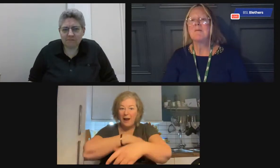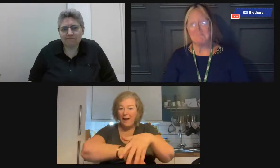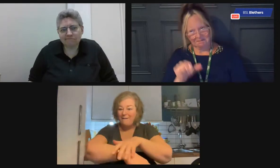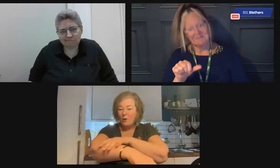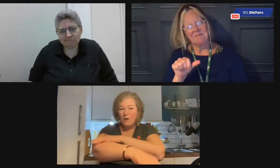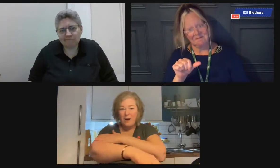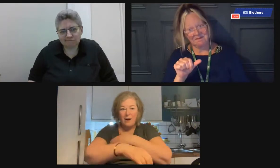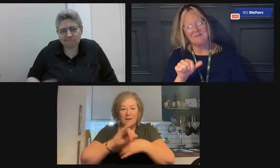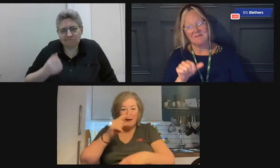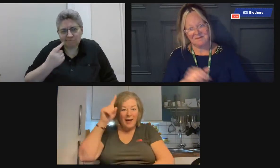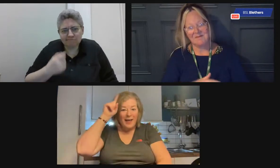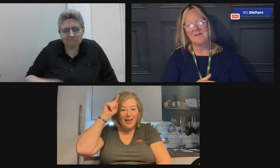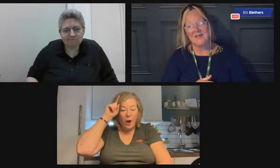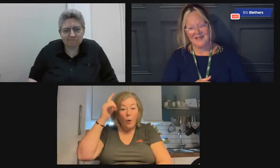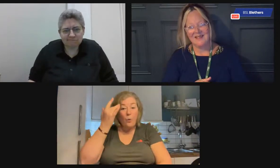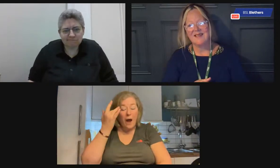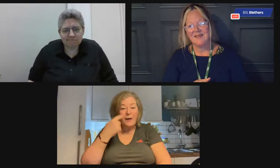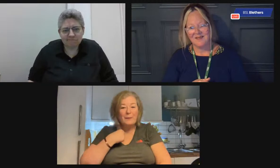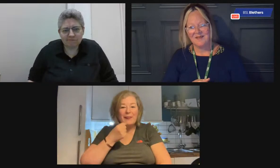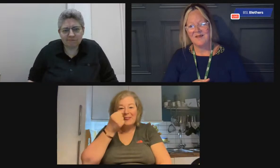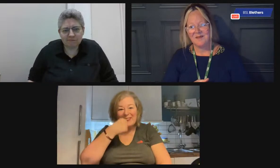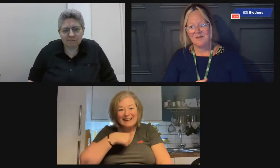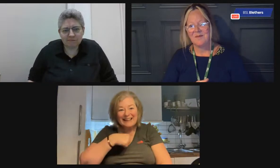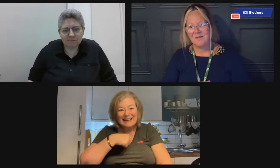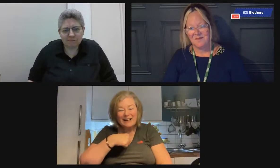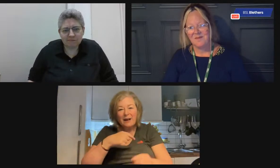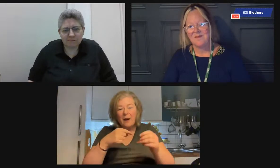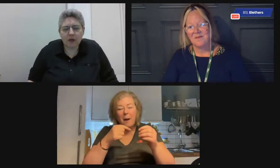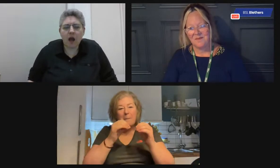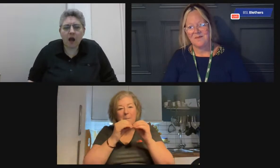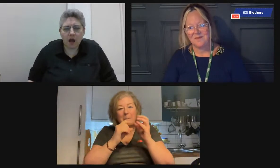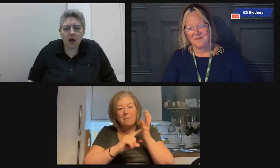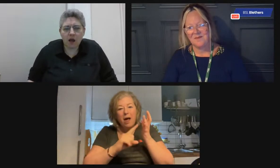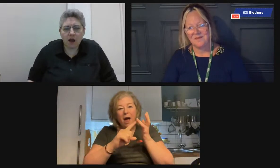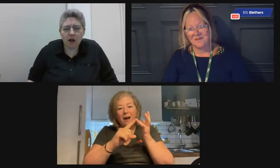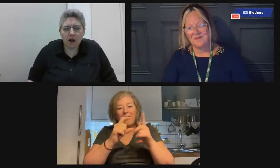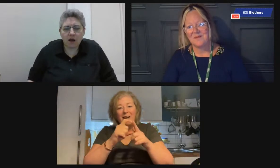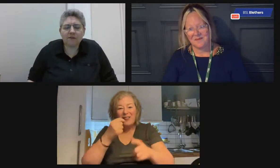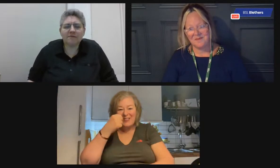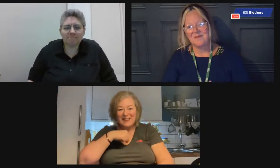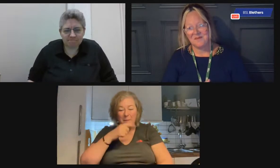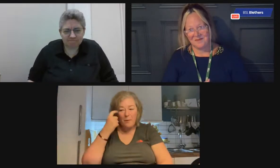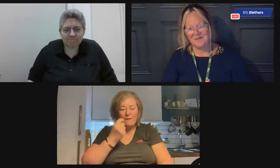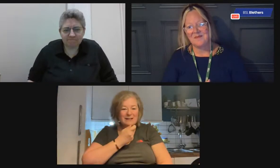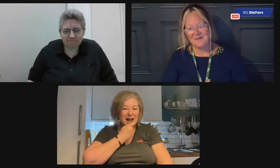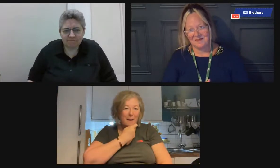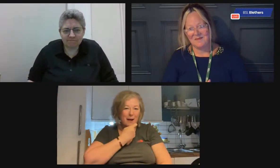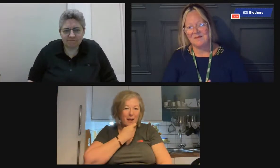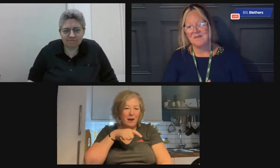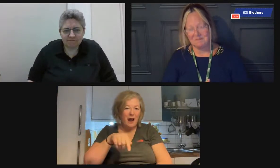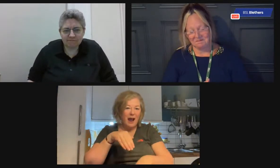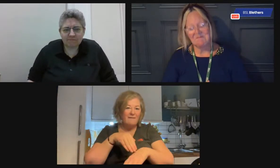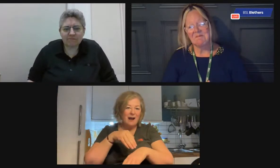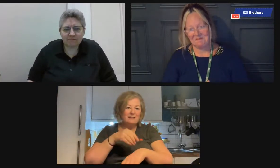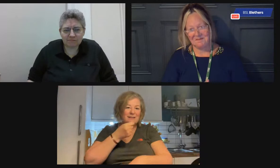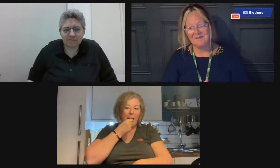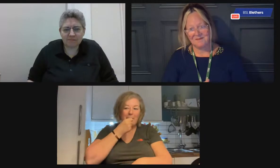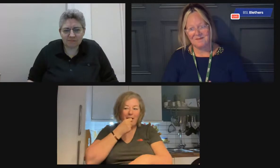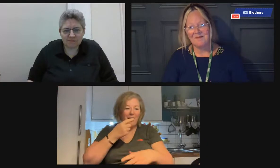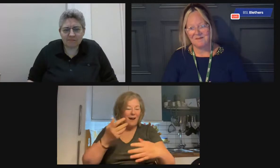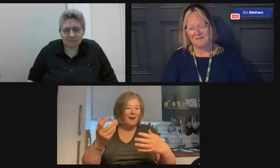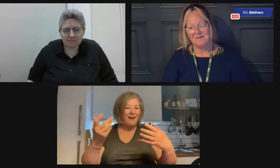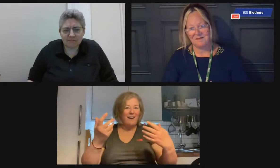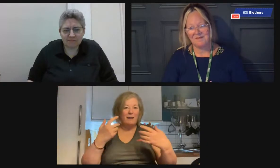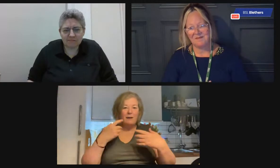arms, and honestly, you can end up bruises up your arms. I can remember um, that I